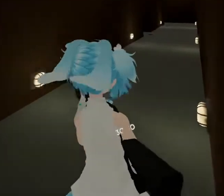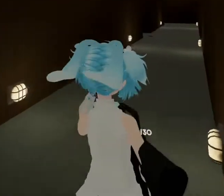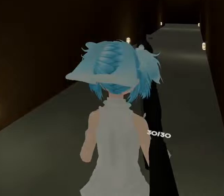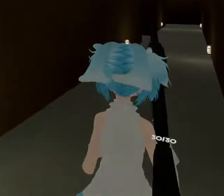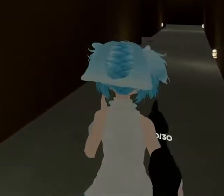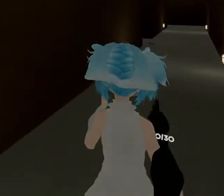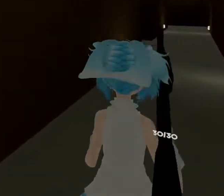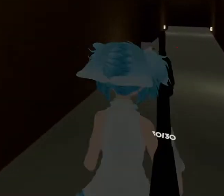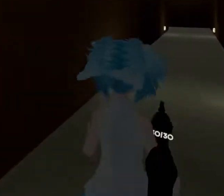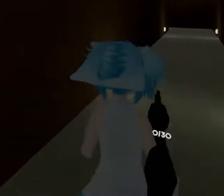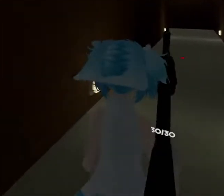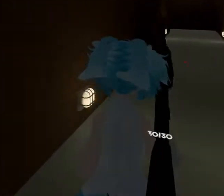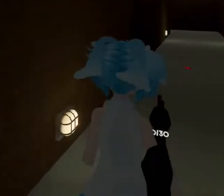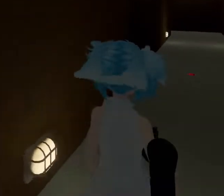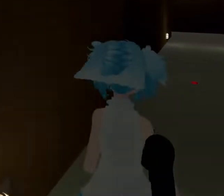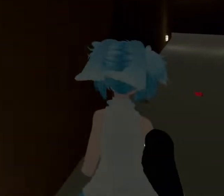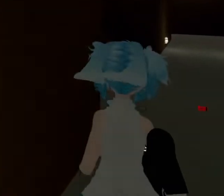There is 1 minute remaining.